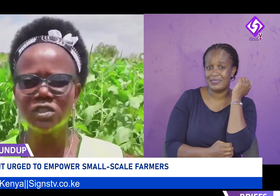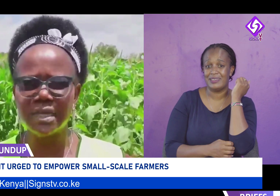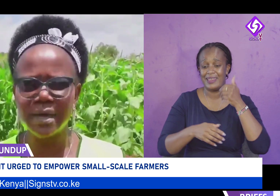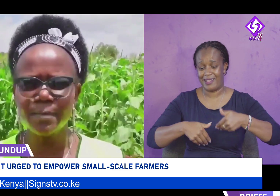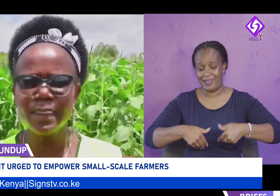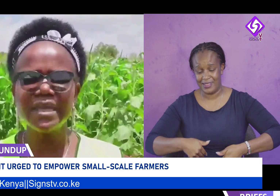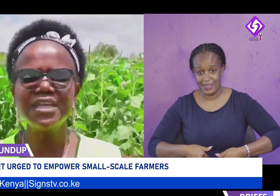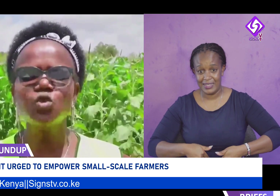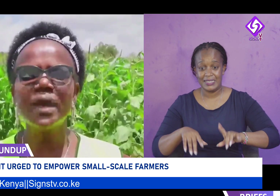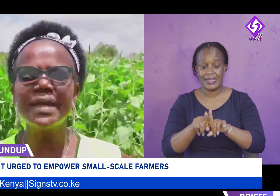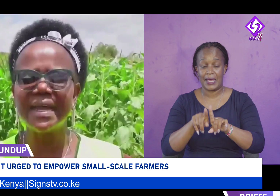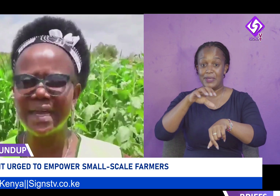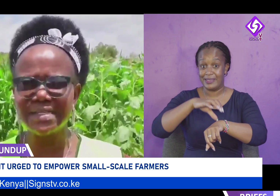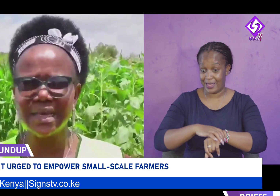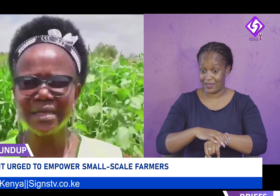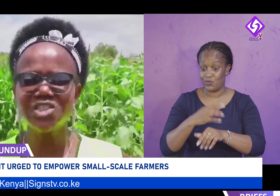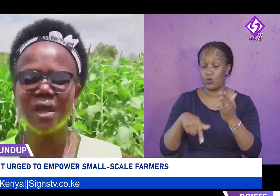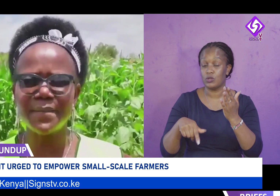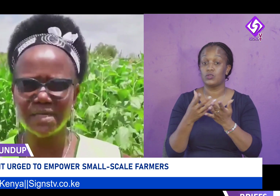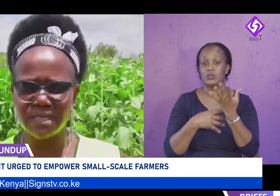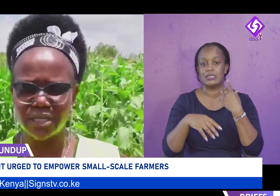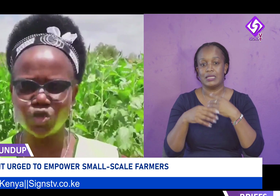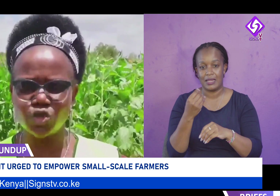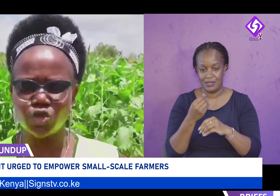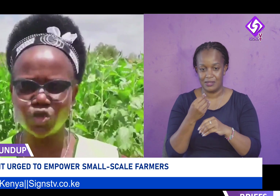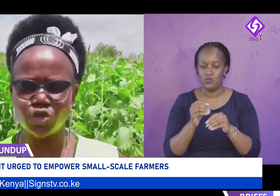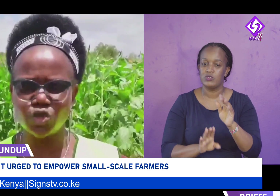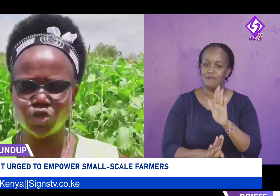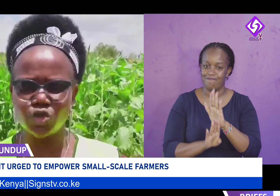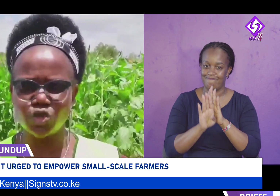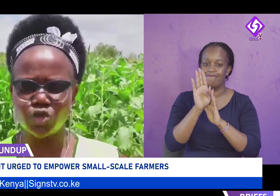kuuza ili tuendeleze jamii zetu.